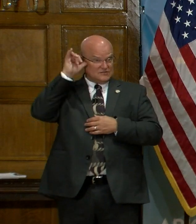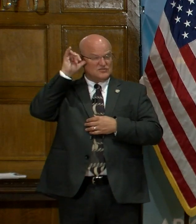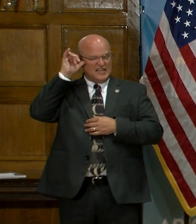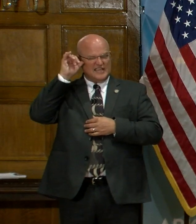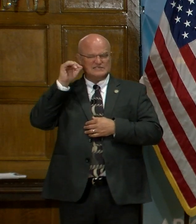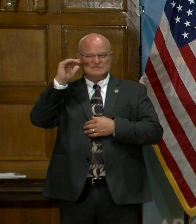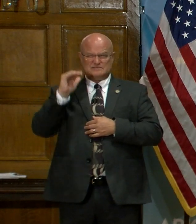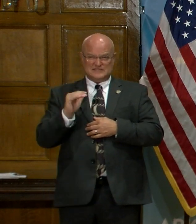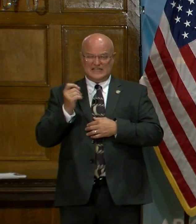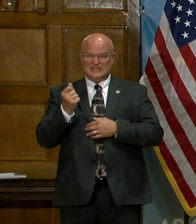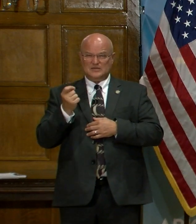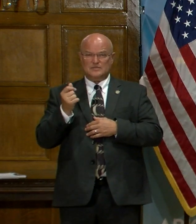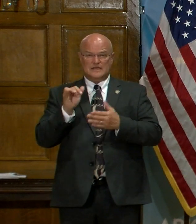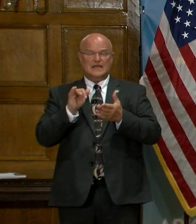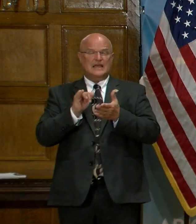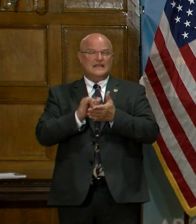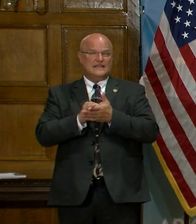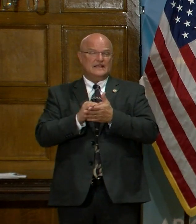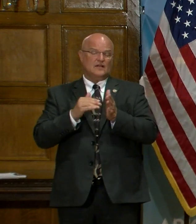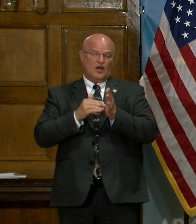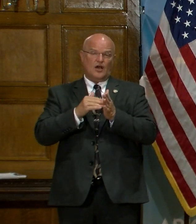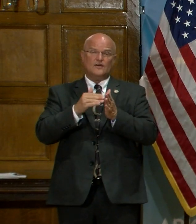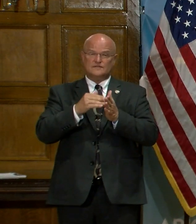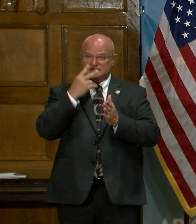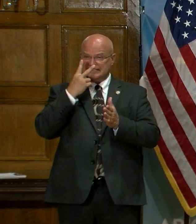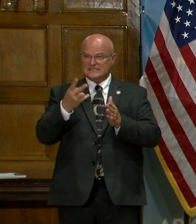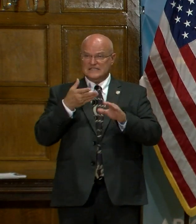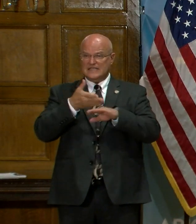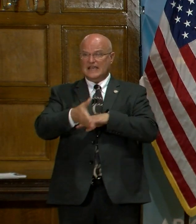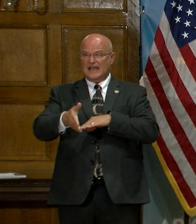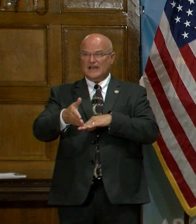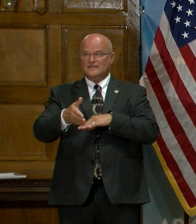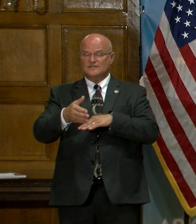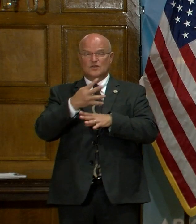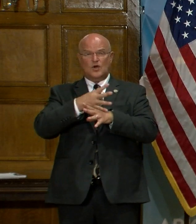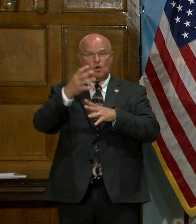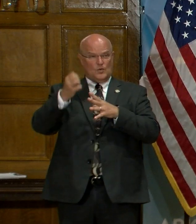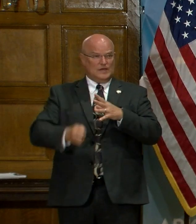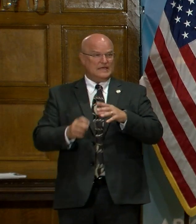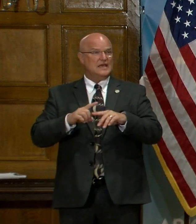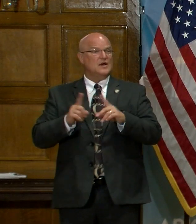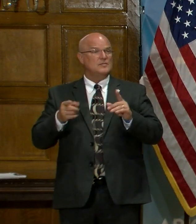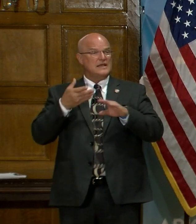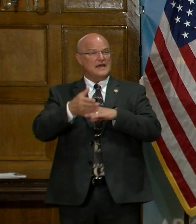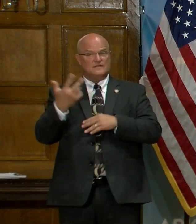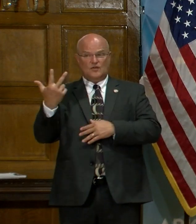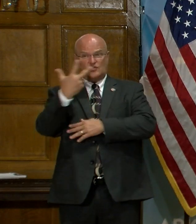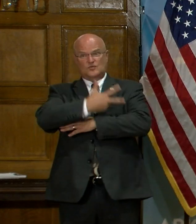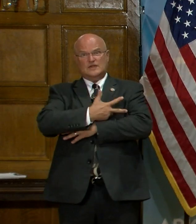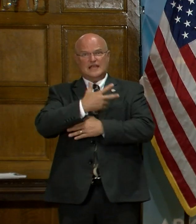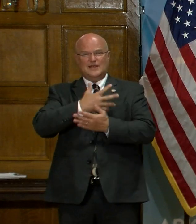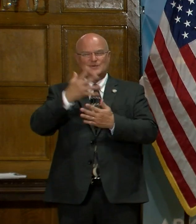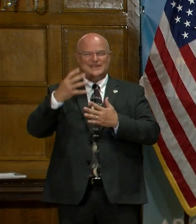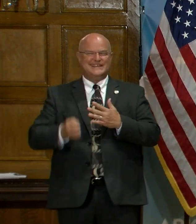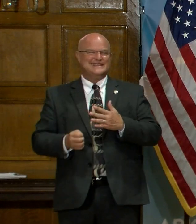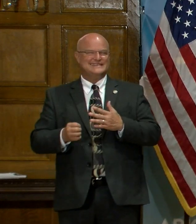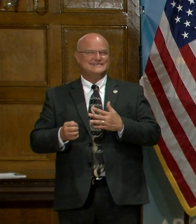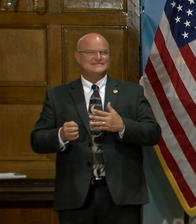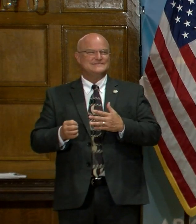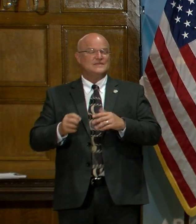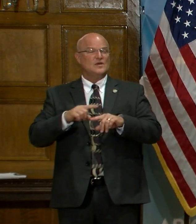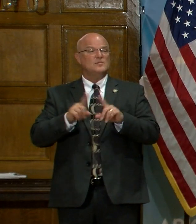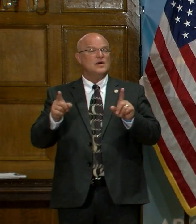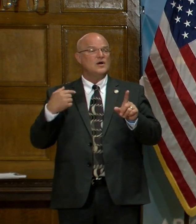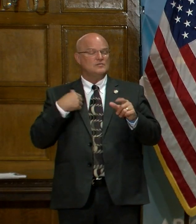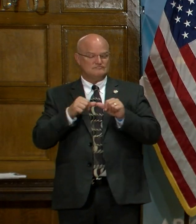yesterday, which is what we oftentimes see after a weekend, but particularly after a 3-day weekend.